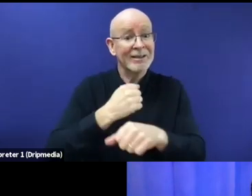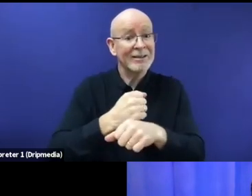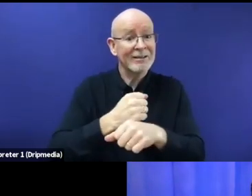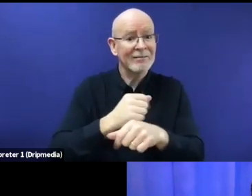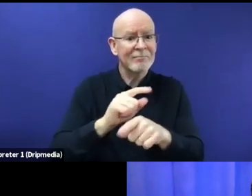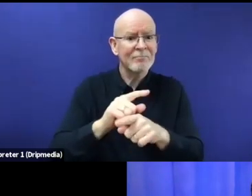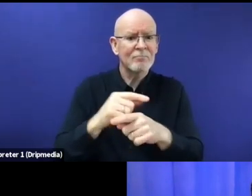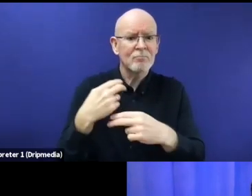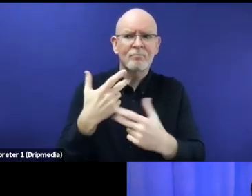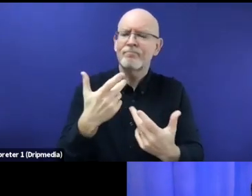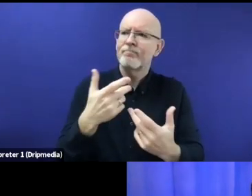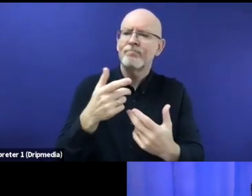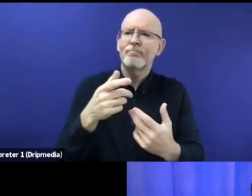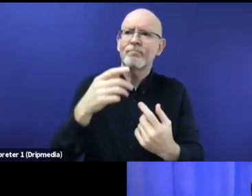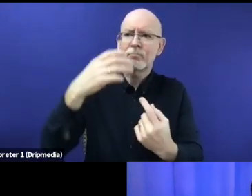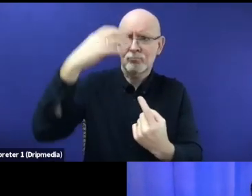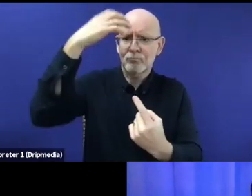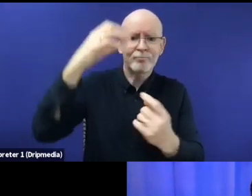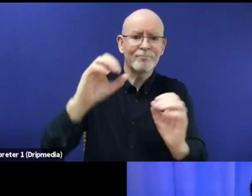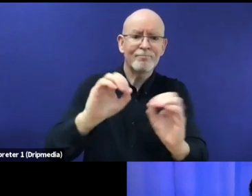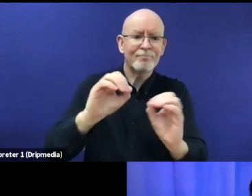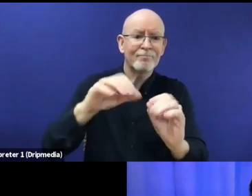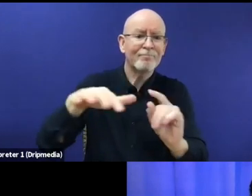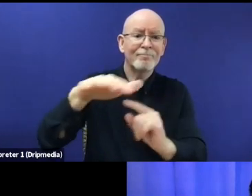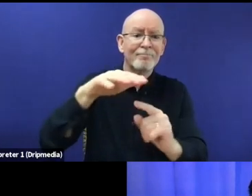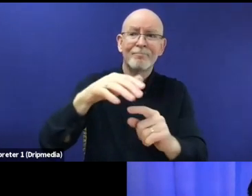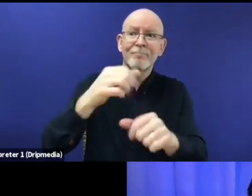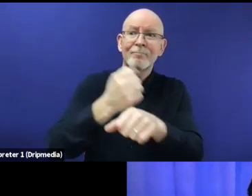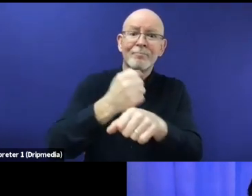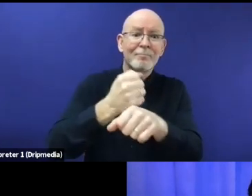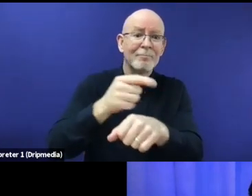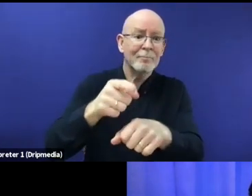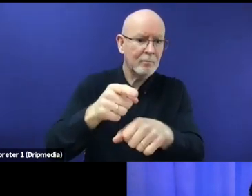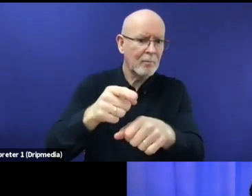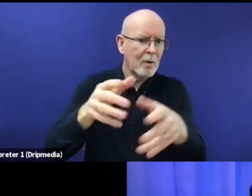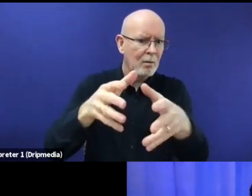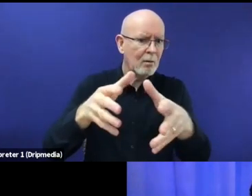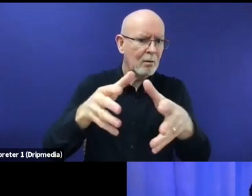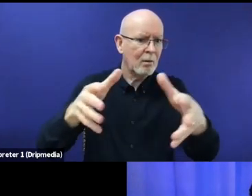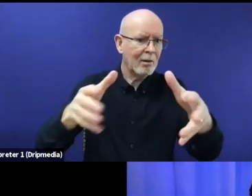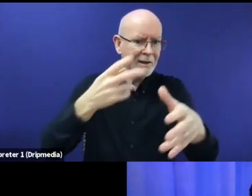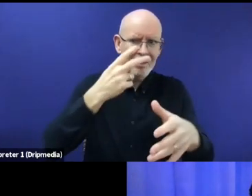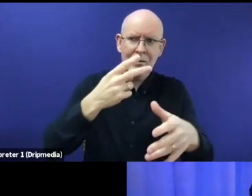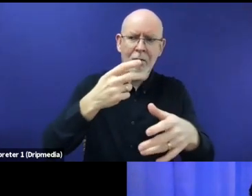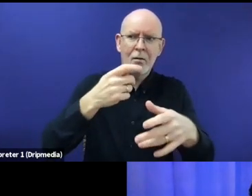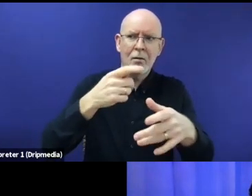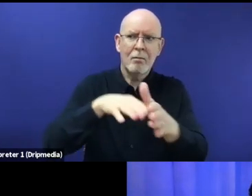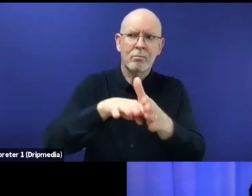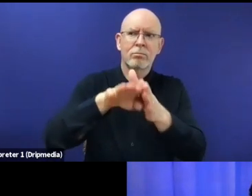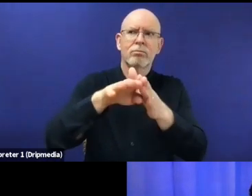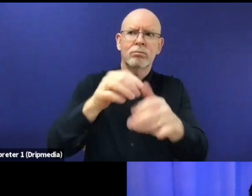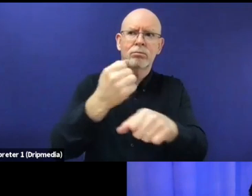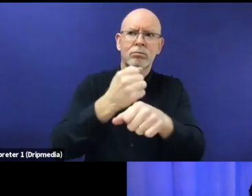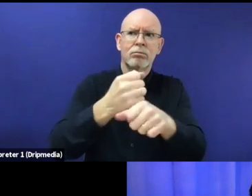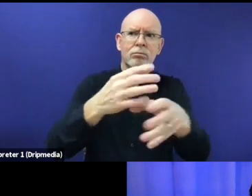Under IHL, non-state armed groups are legally bound by obligations, for example, obligations not to target civilians and to treat